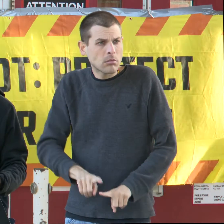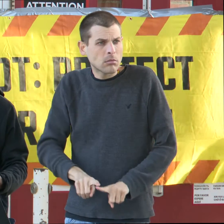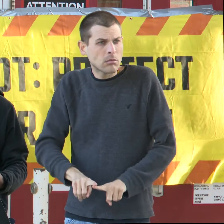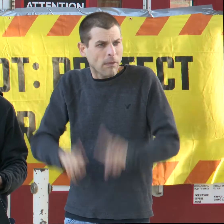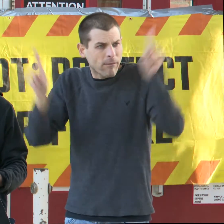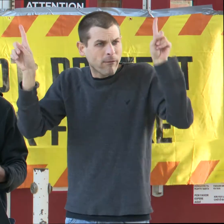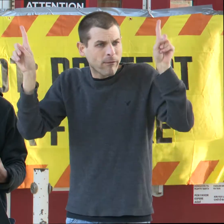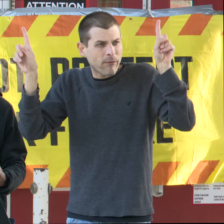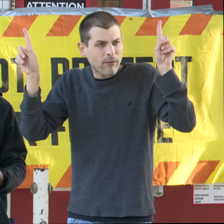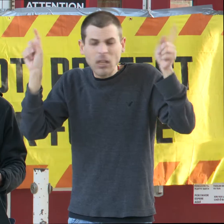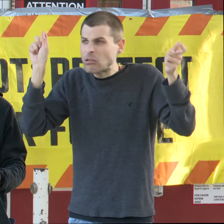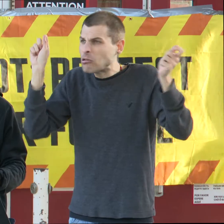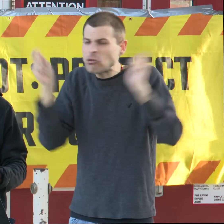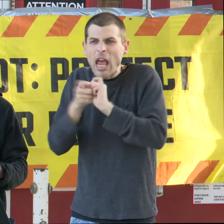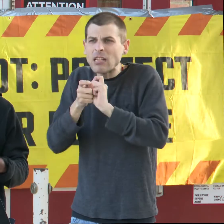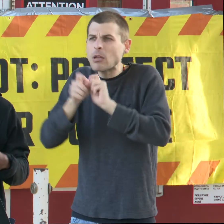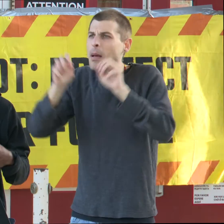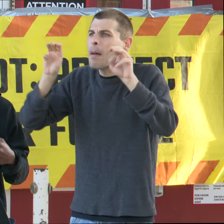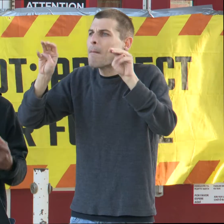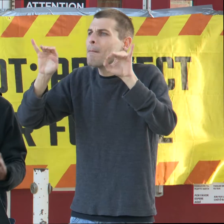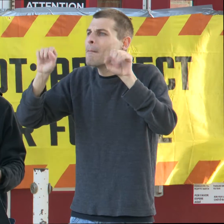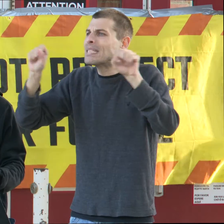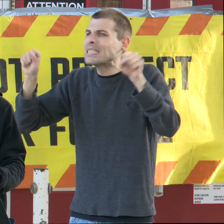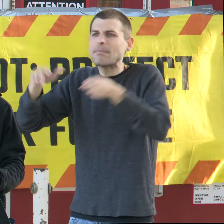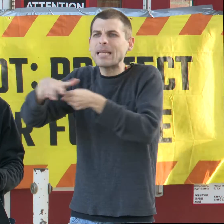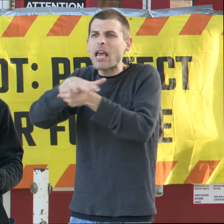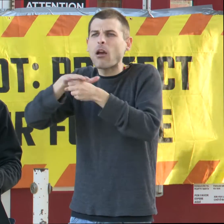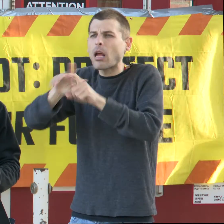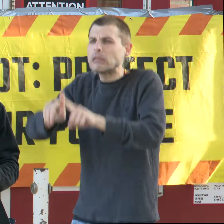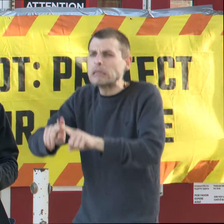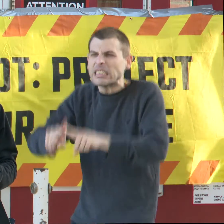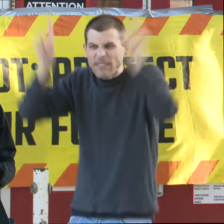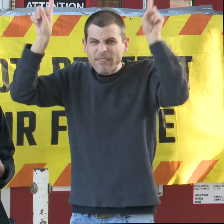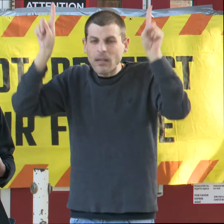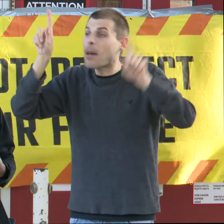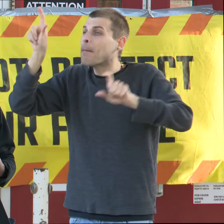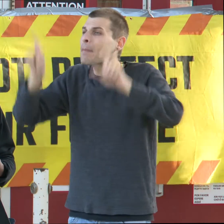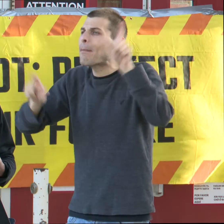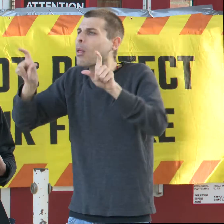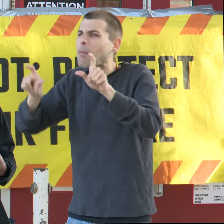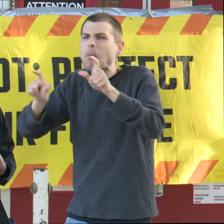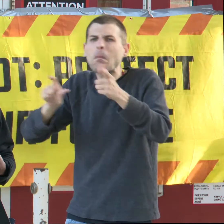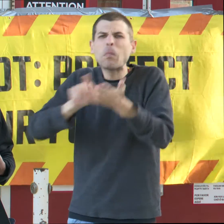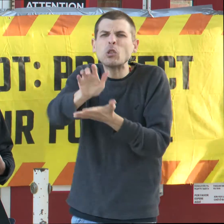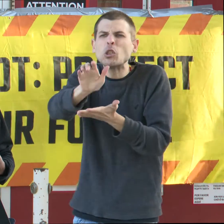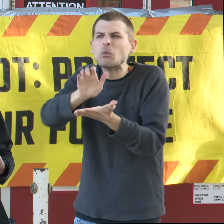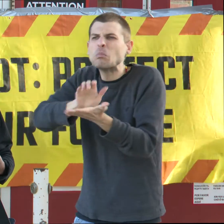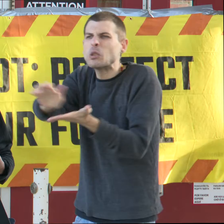what had happened to the Mississippi District and how fast it had changed, how fast people had been pushed out.